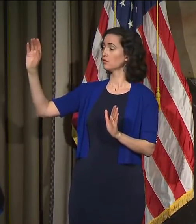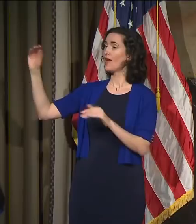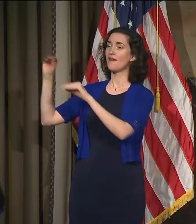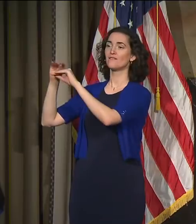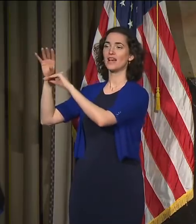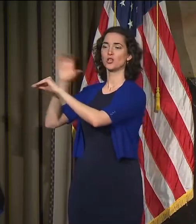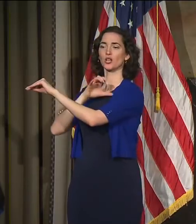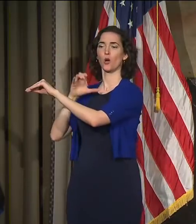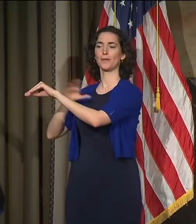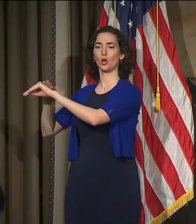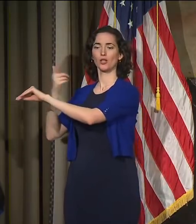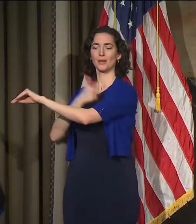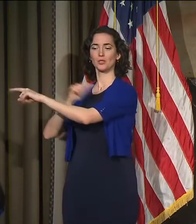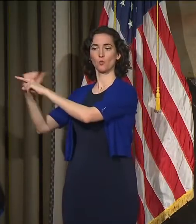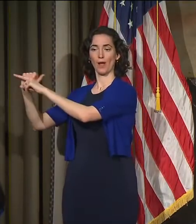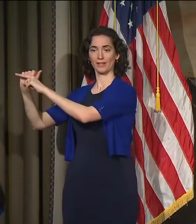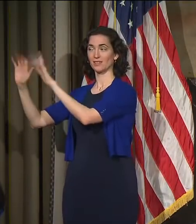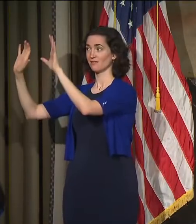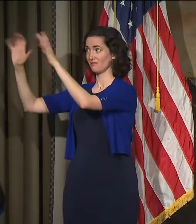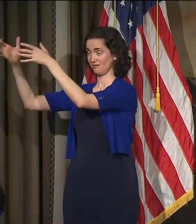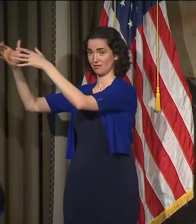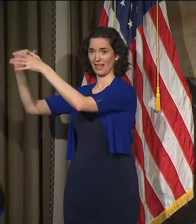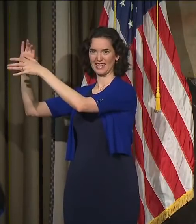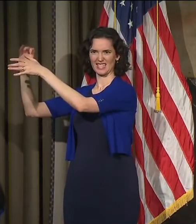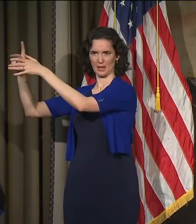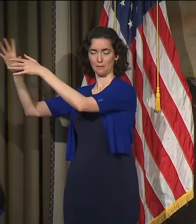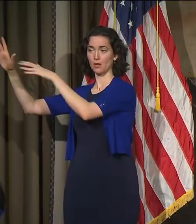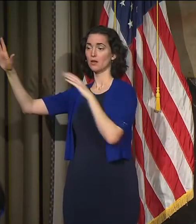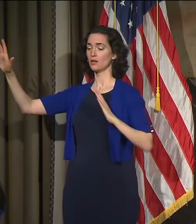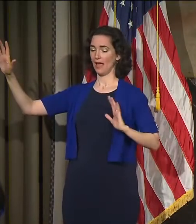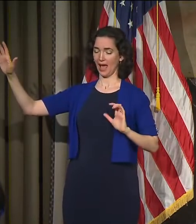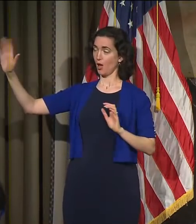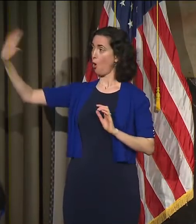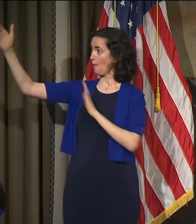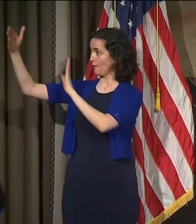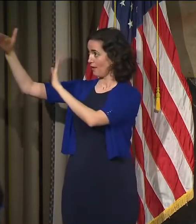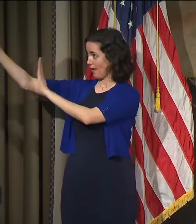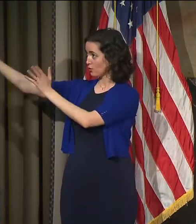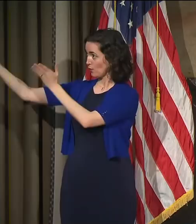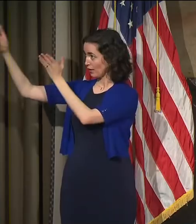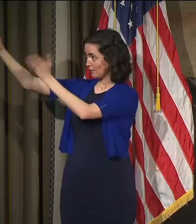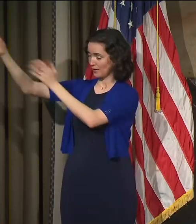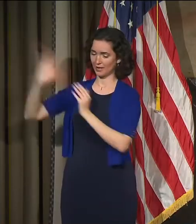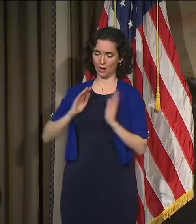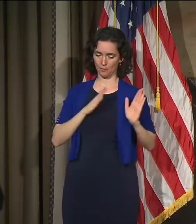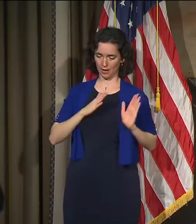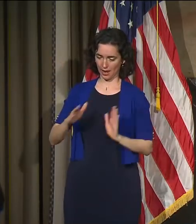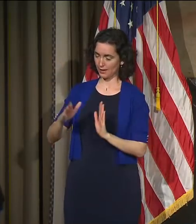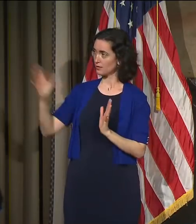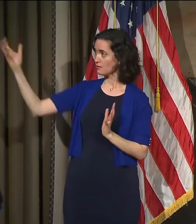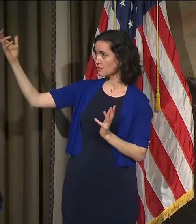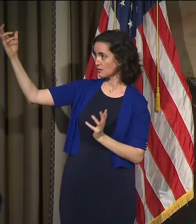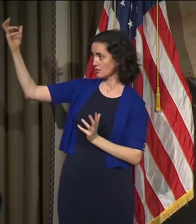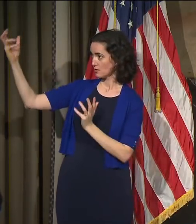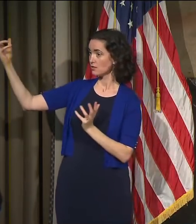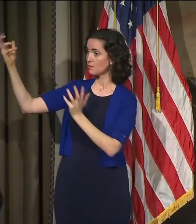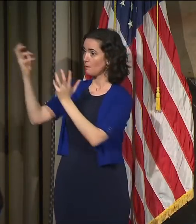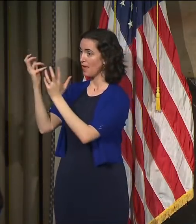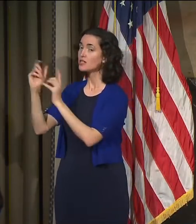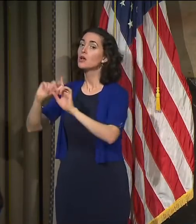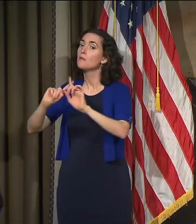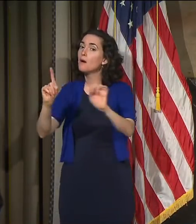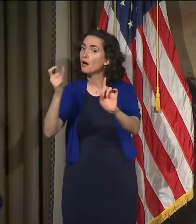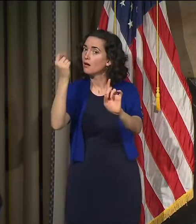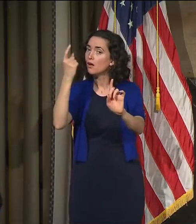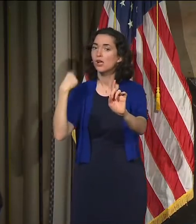Advisory Committee on Immunization Practices, that ACIP recommendation, but taking into account equity. So we want to make sure that